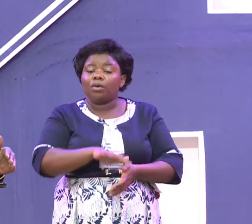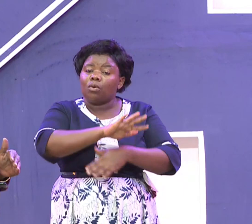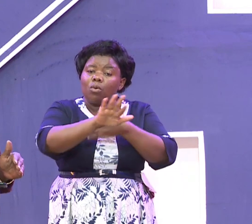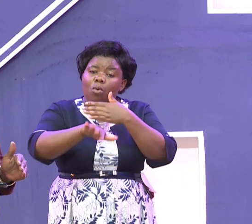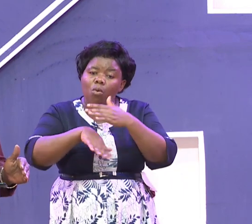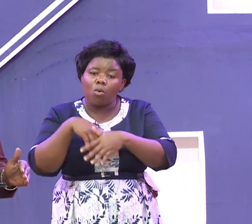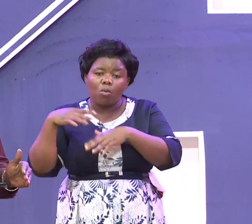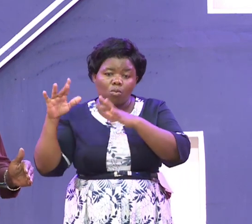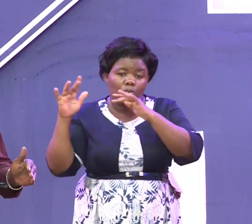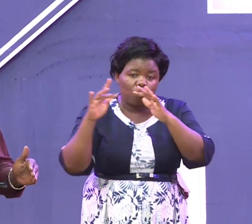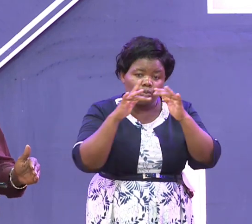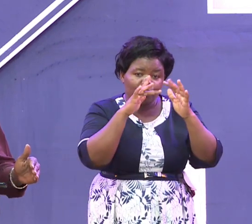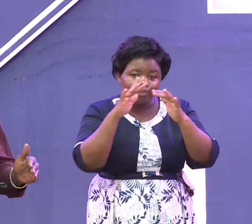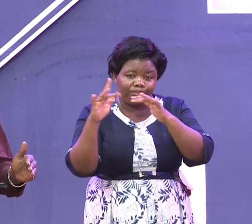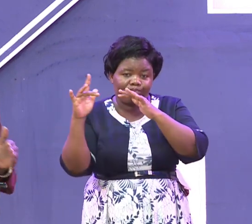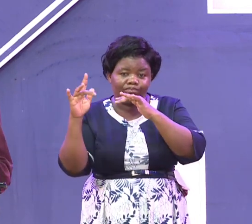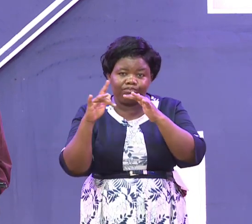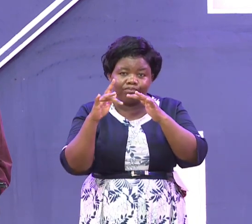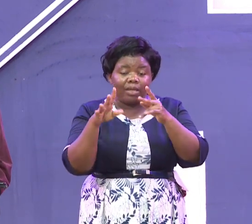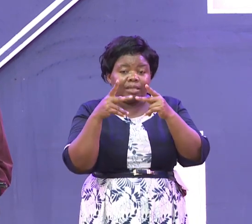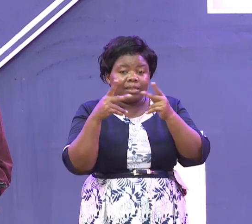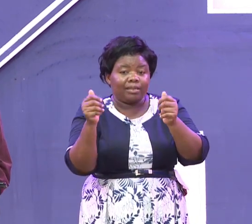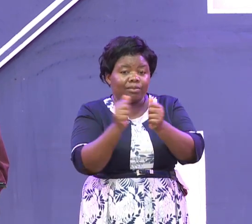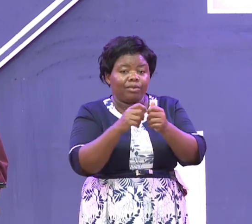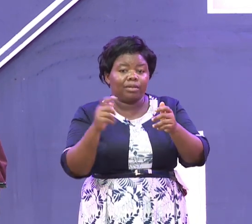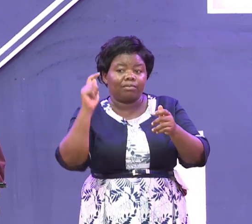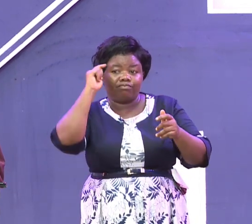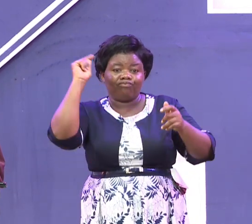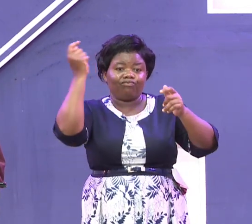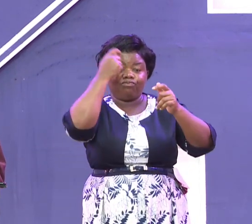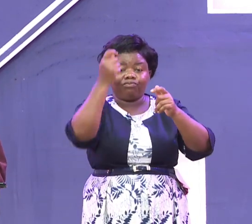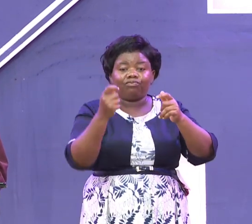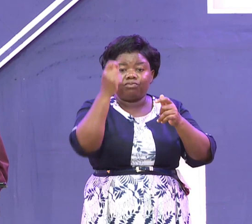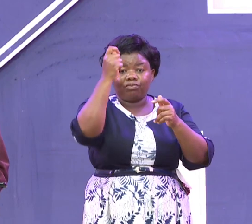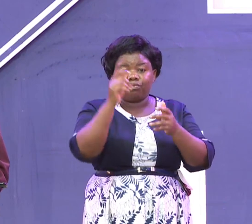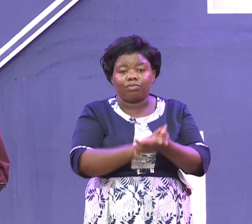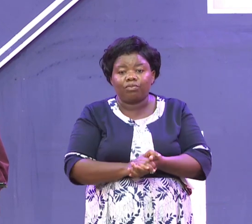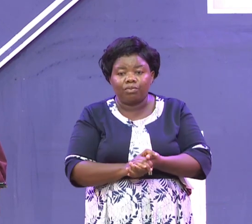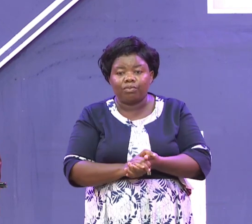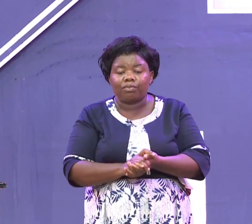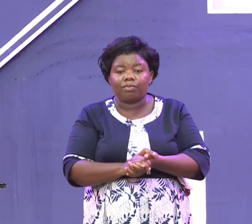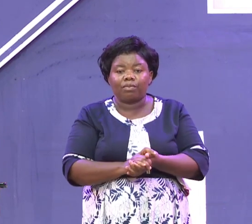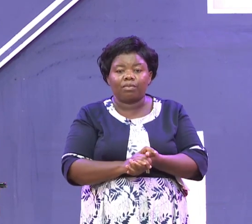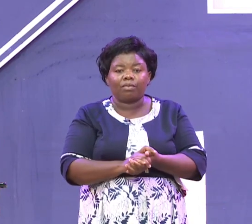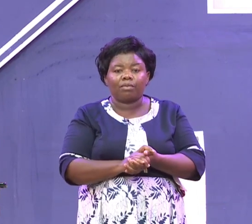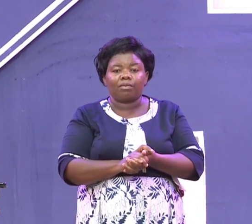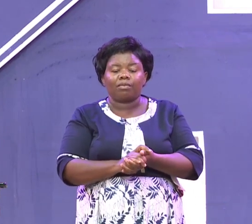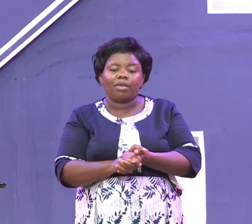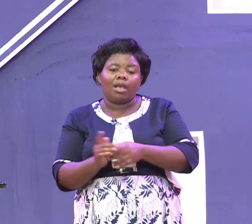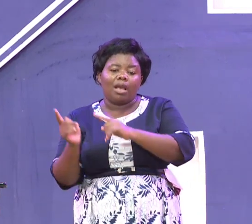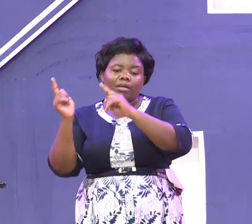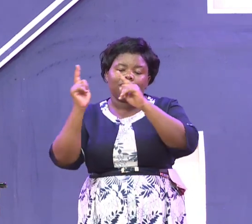zonna yatandikira ku lwa Goliyasi. He started from the battle of Goliath.